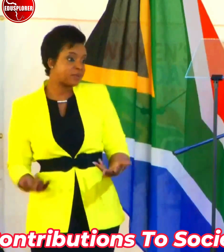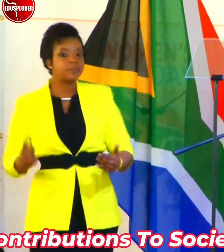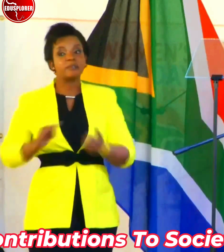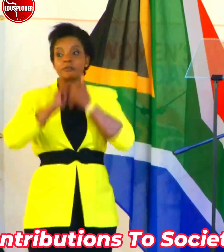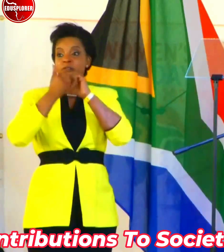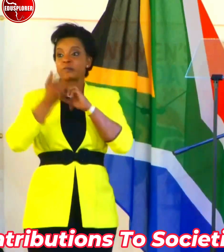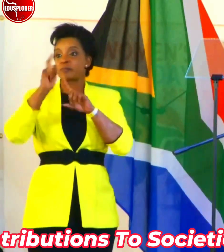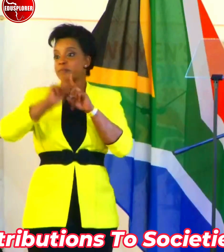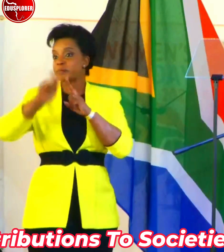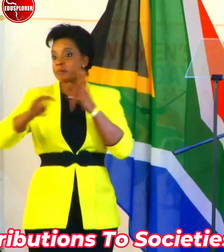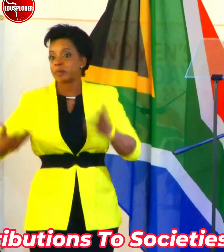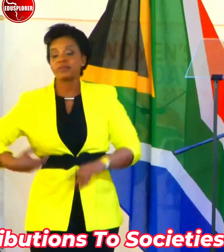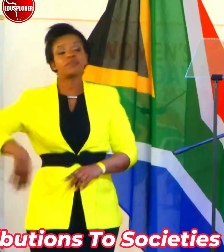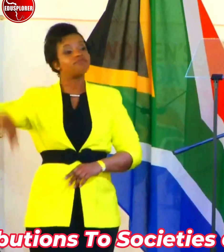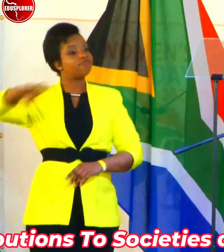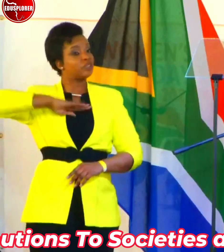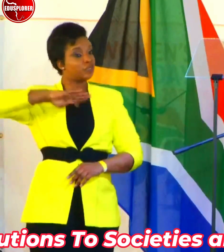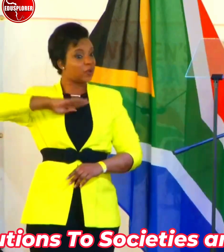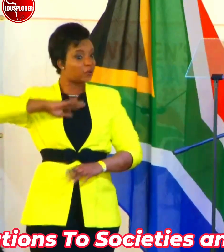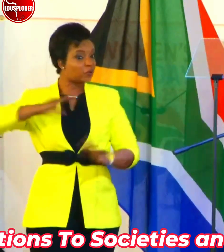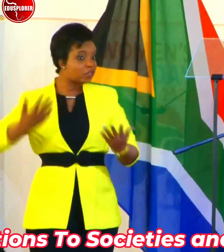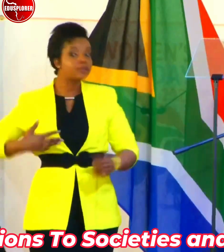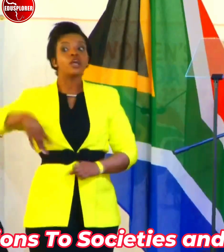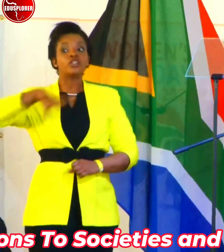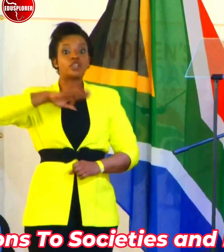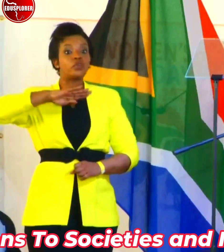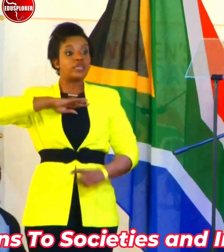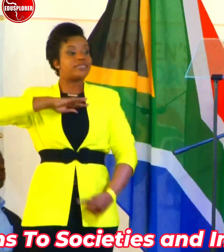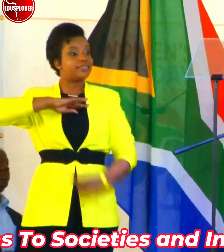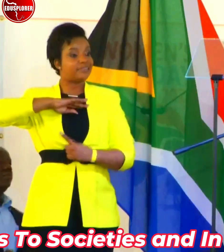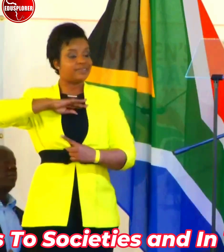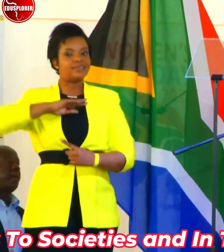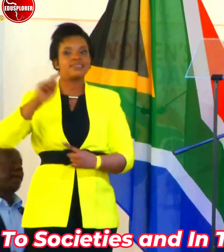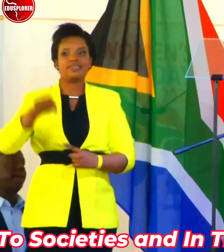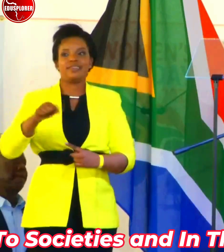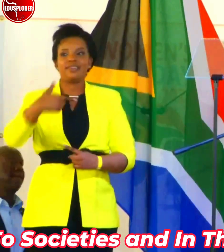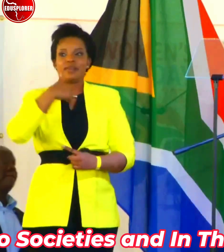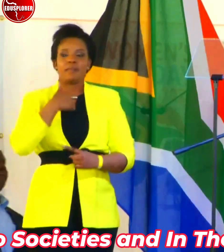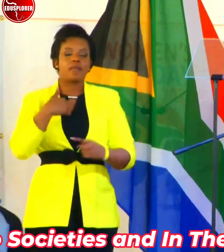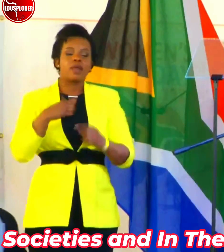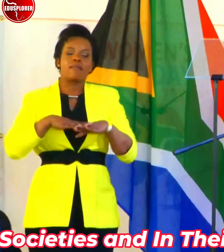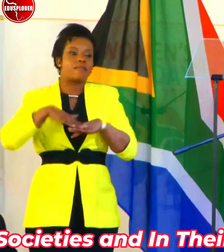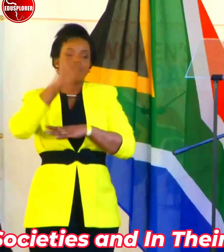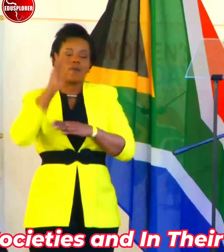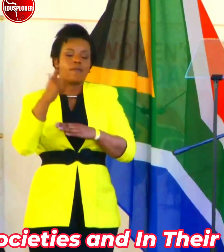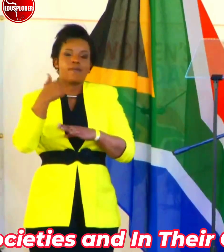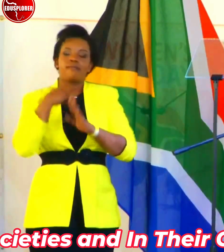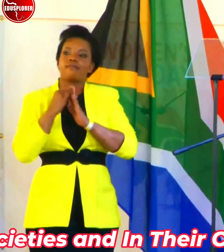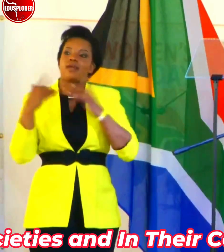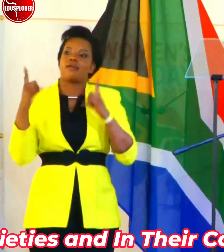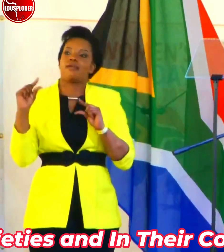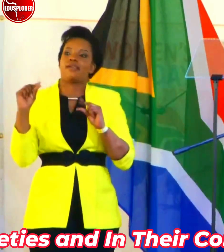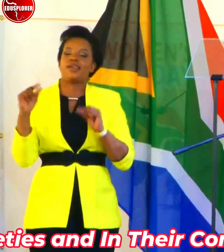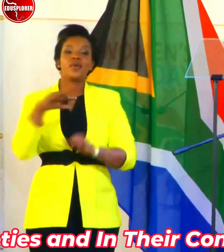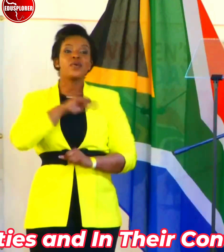as soldiers. And when it comes to soldiers, that's when I admire them the most,